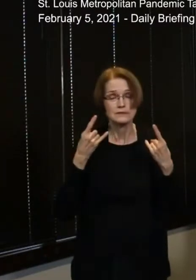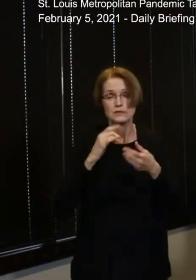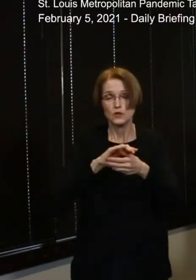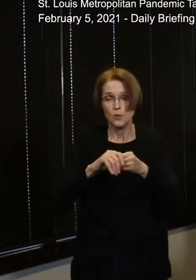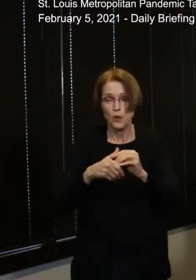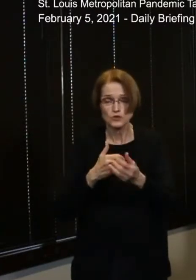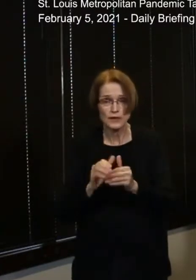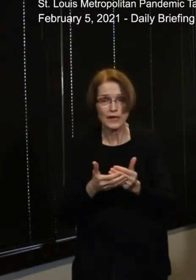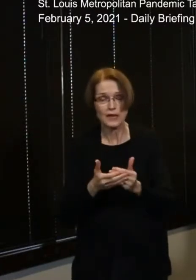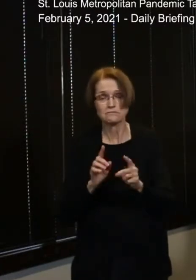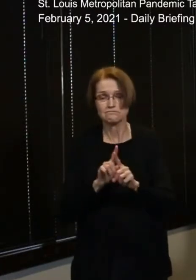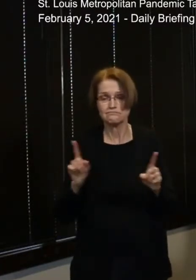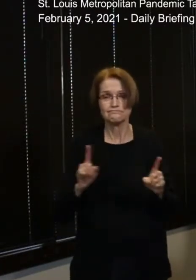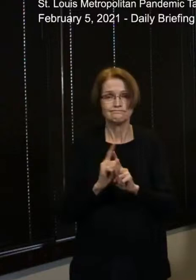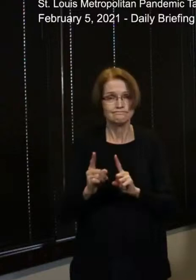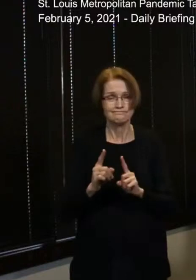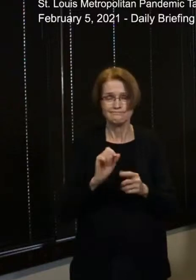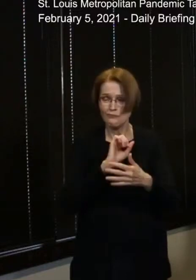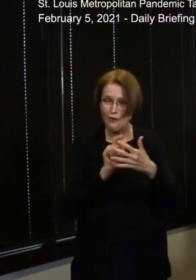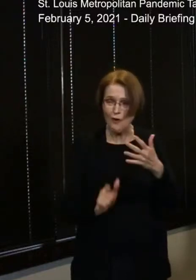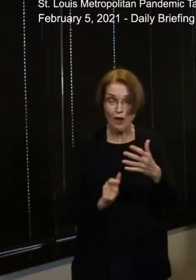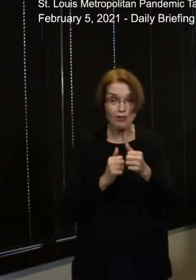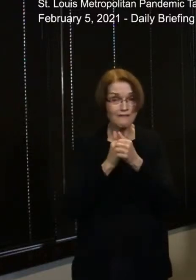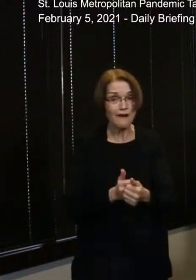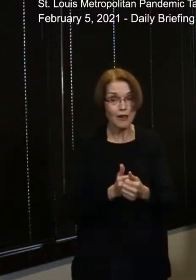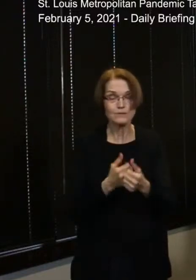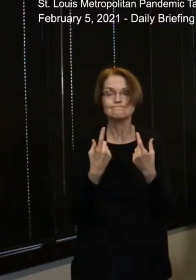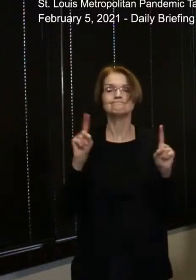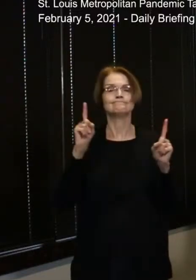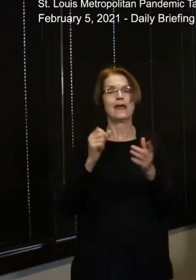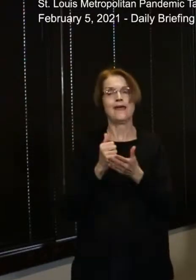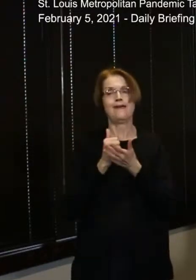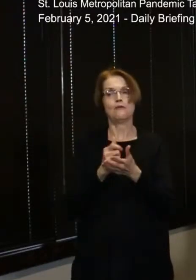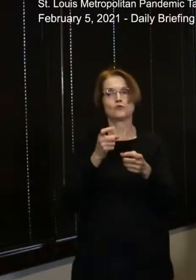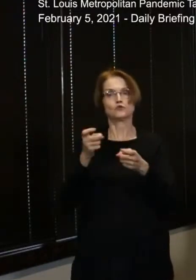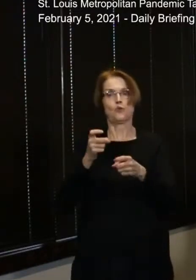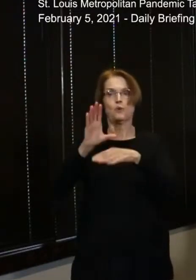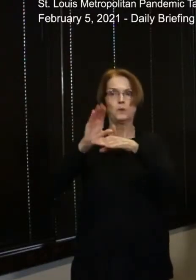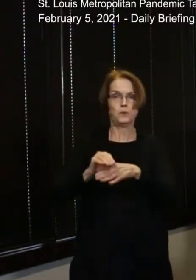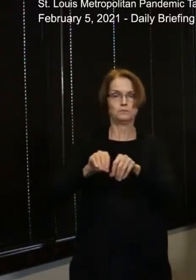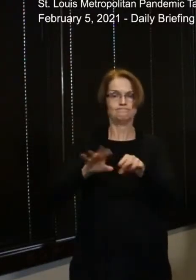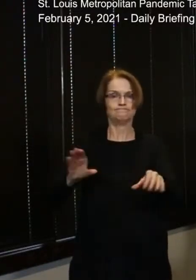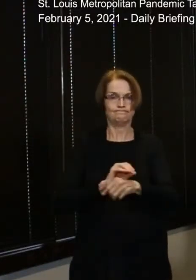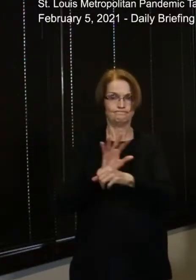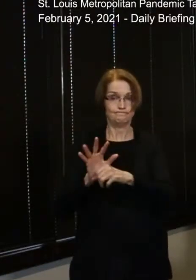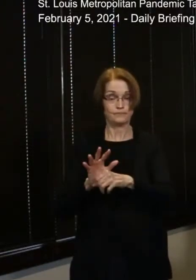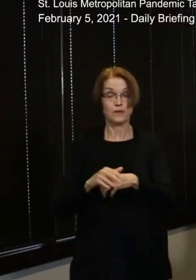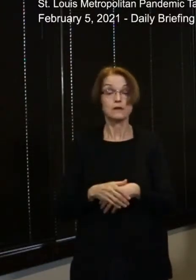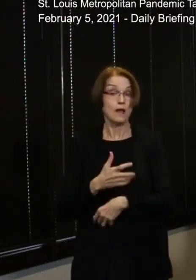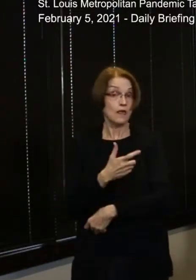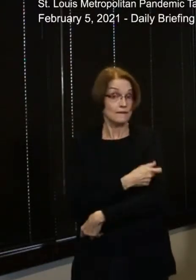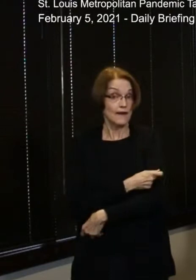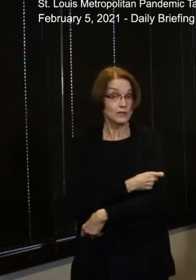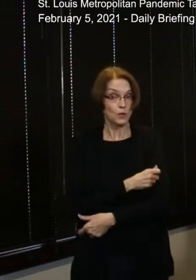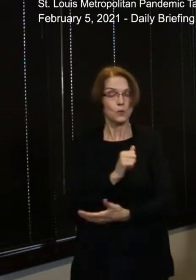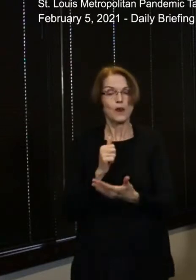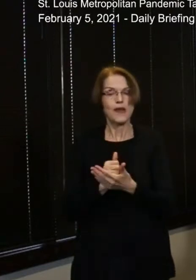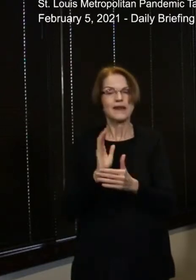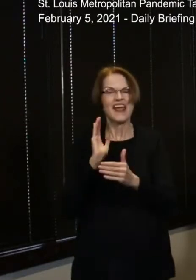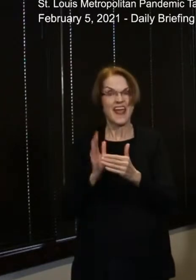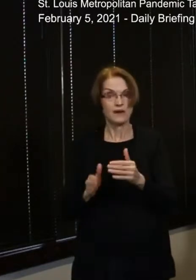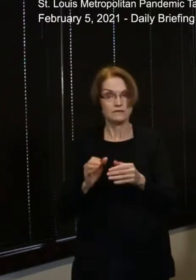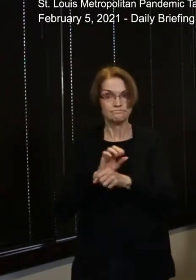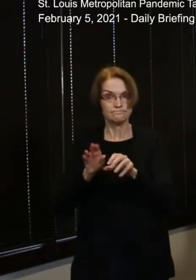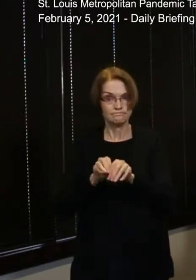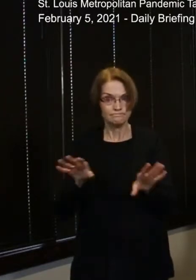your hands, social distancing, all of those things will help control the virus. Now, the vaccines are going to help us end the pandemic, but